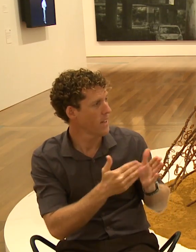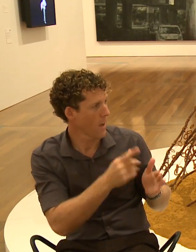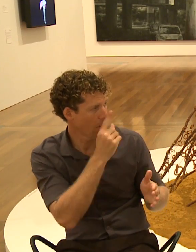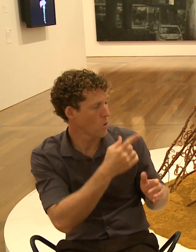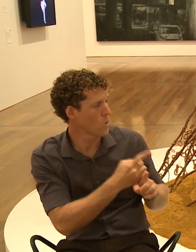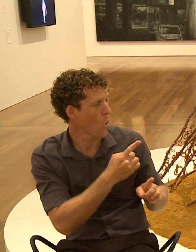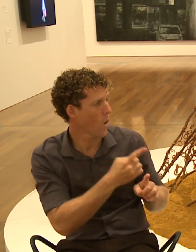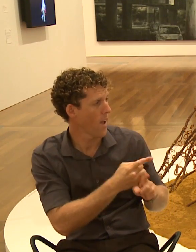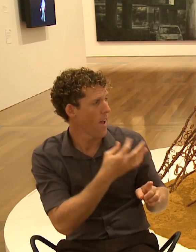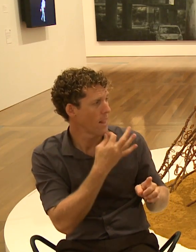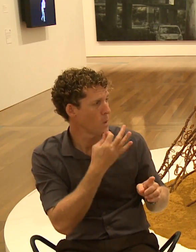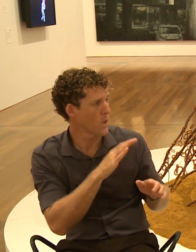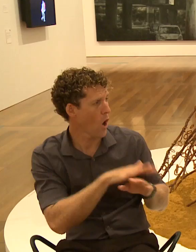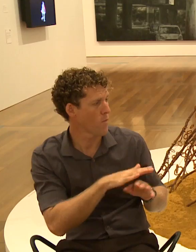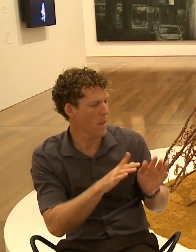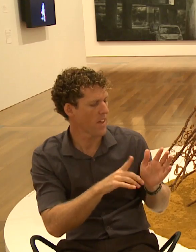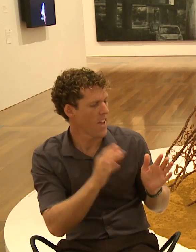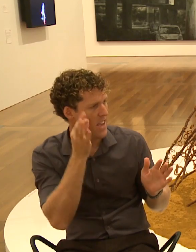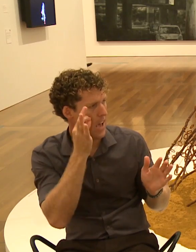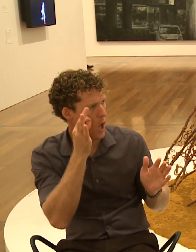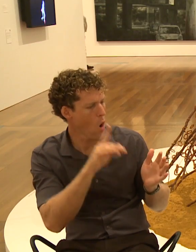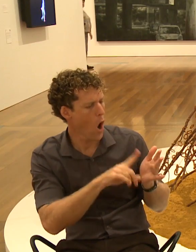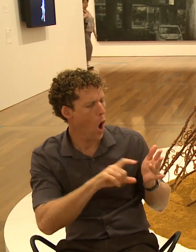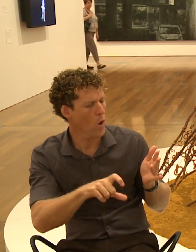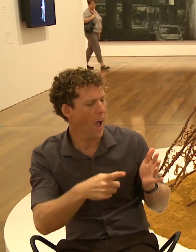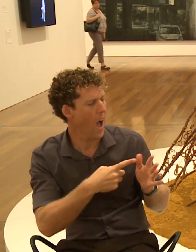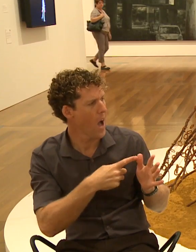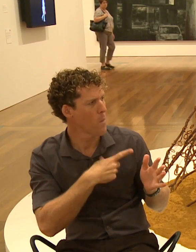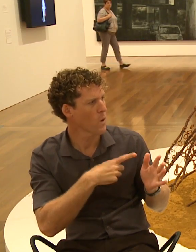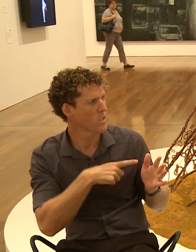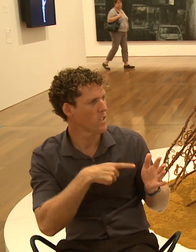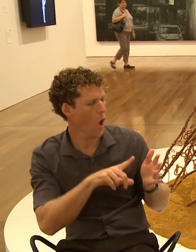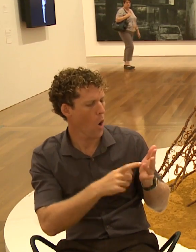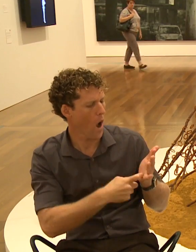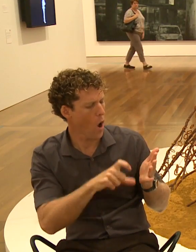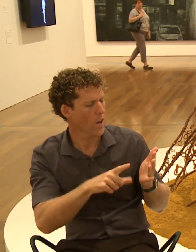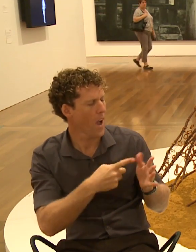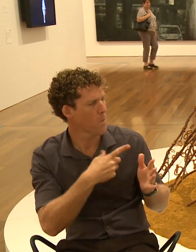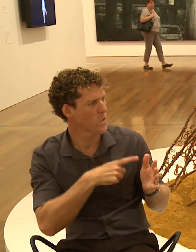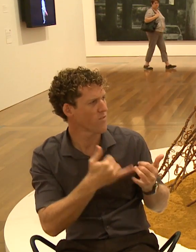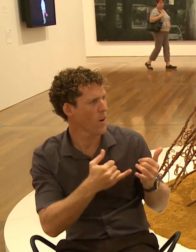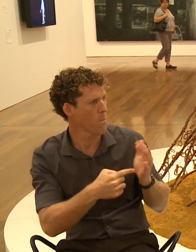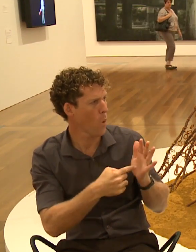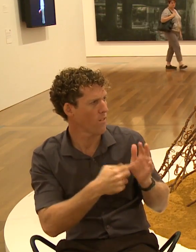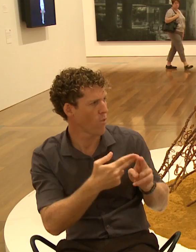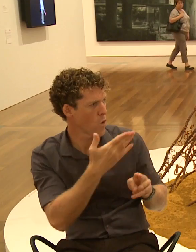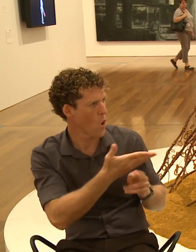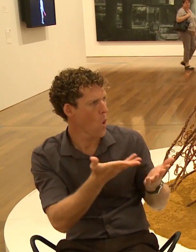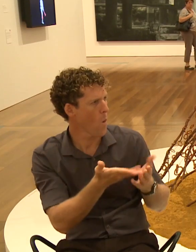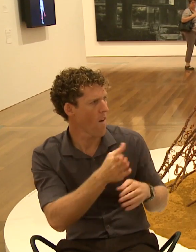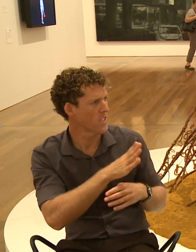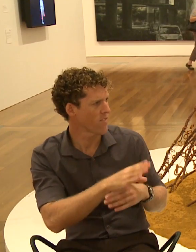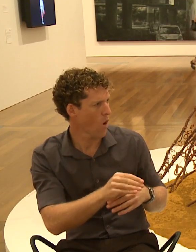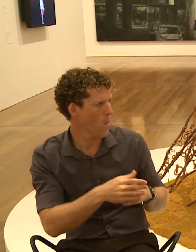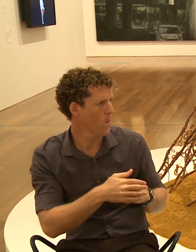say something about the yellow ochre, because I know that's very important to you, and where it came from and what it means to